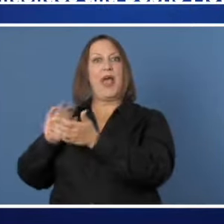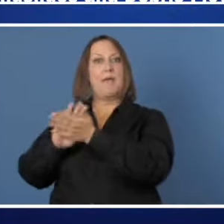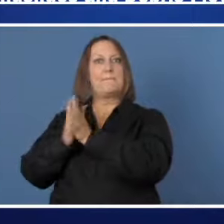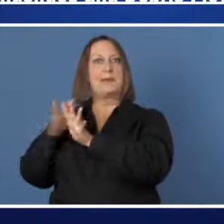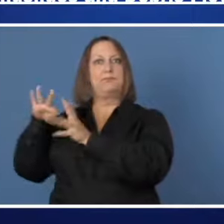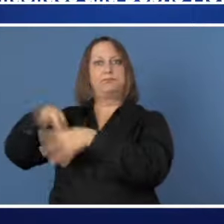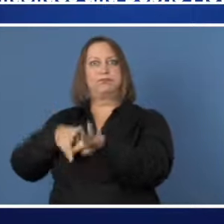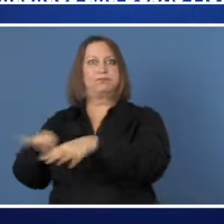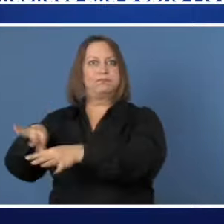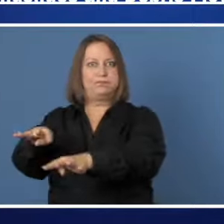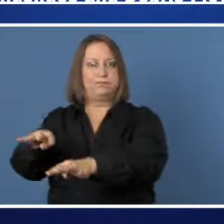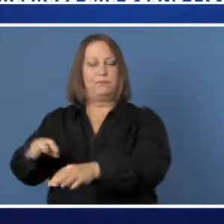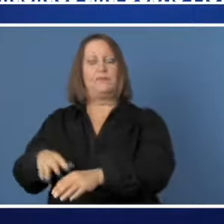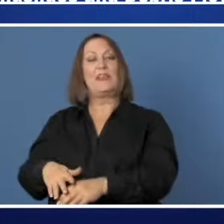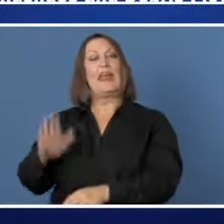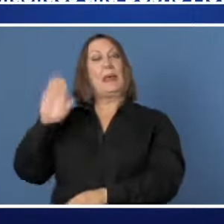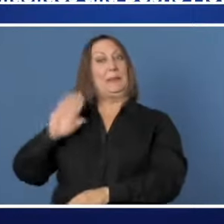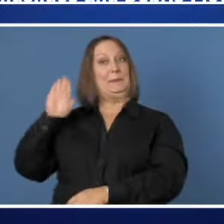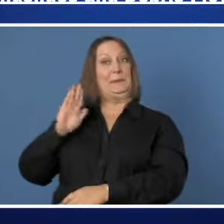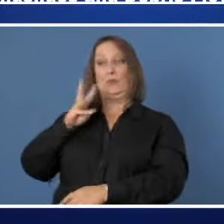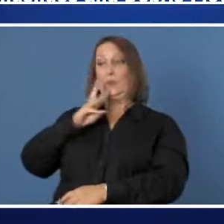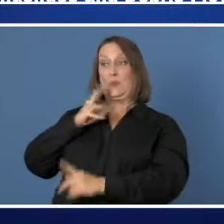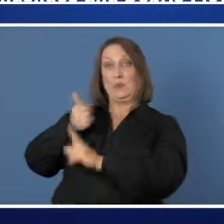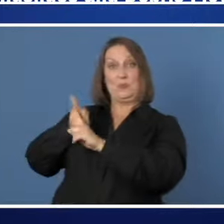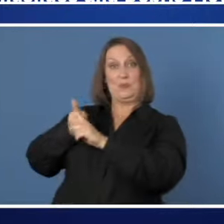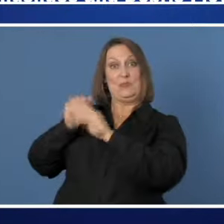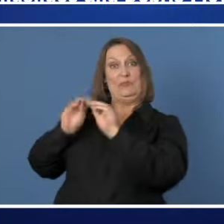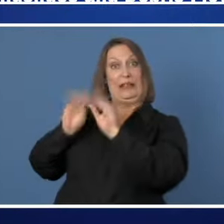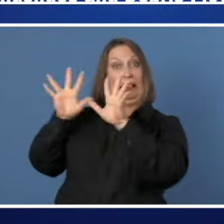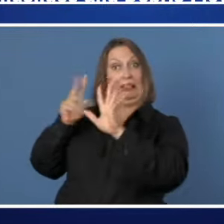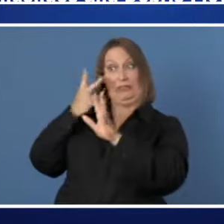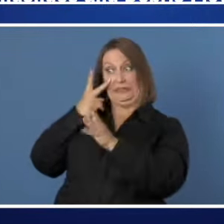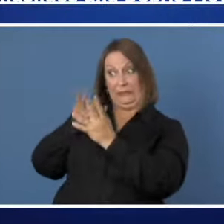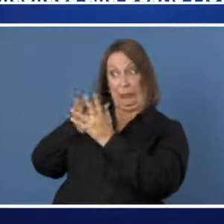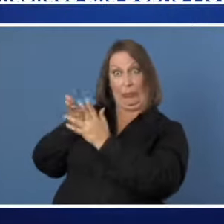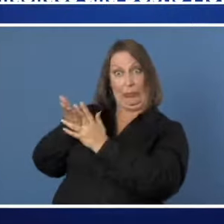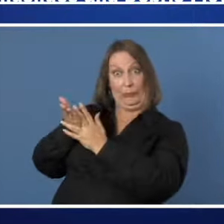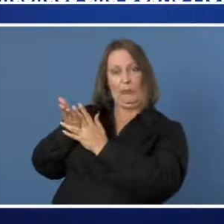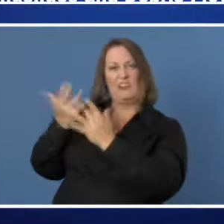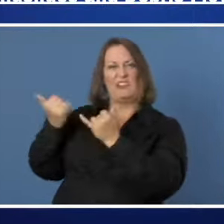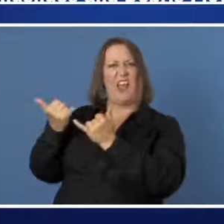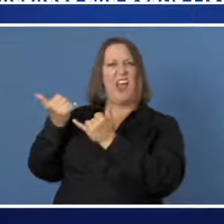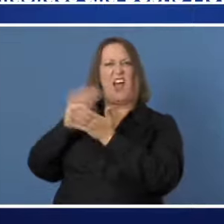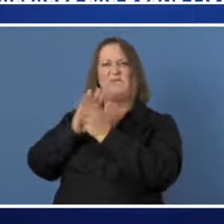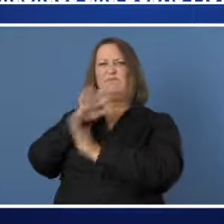flow, and for a change from clear to muddy water.